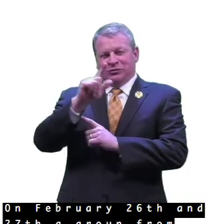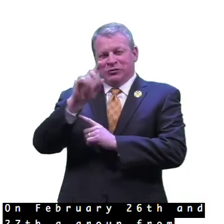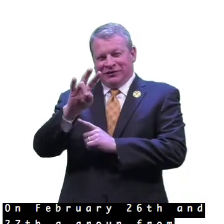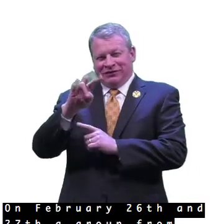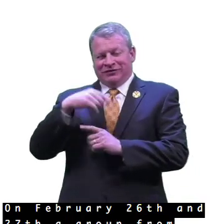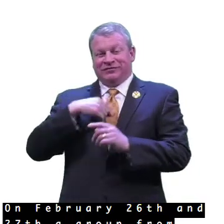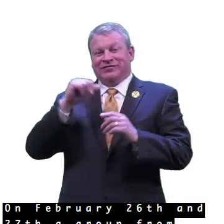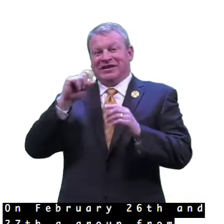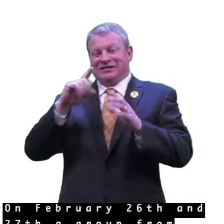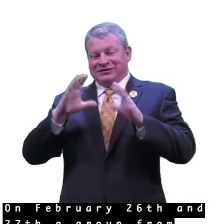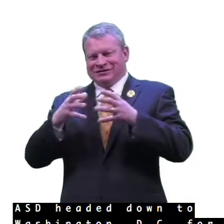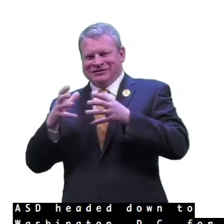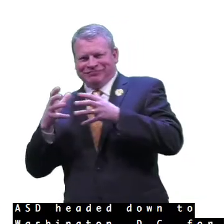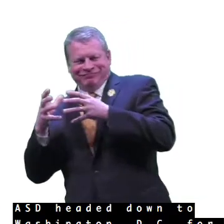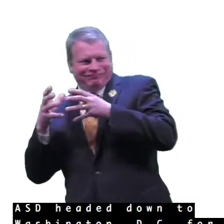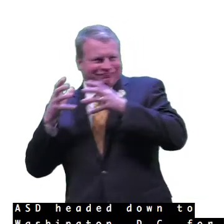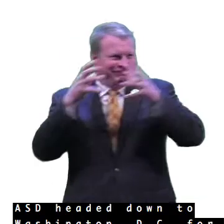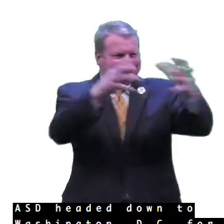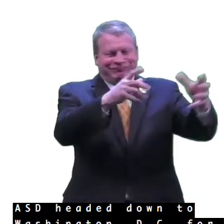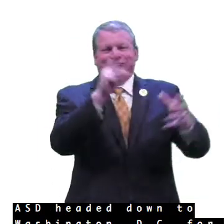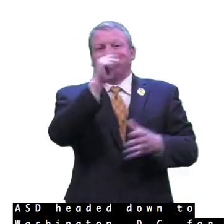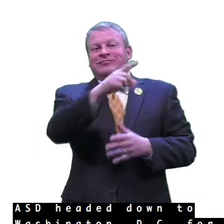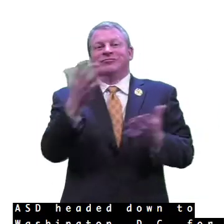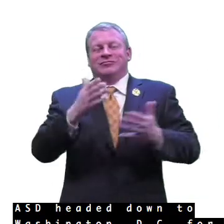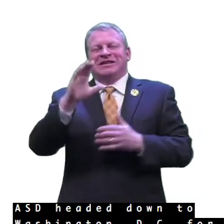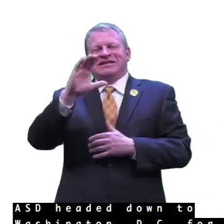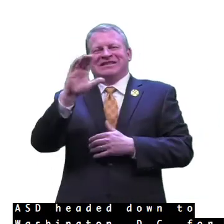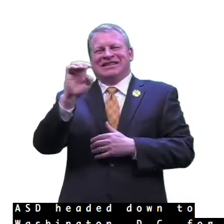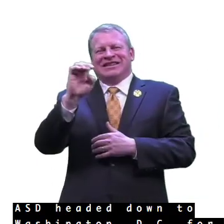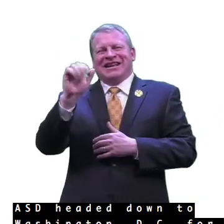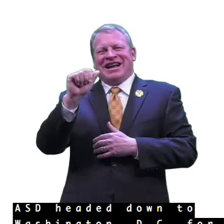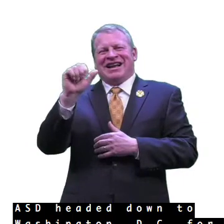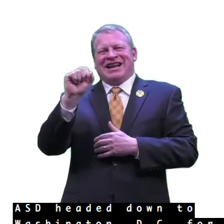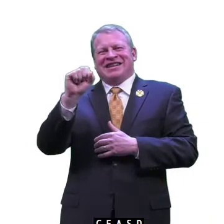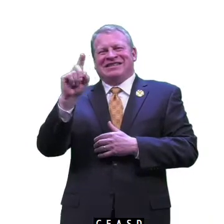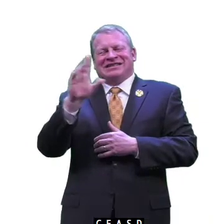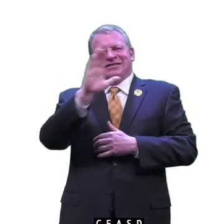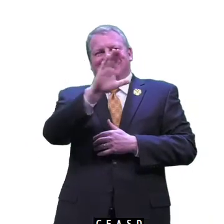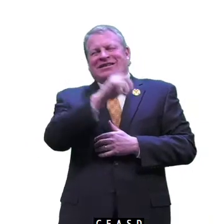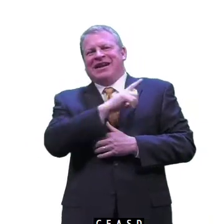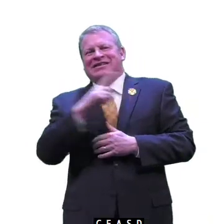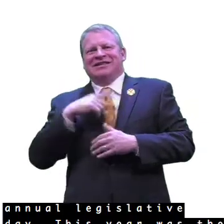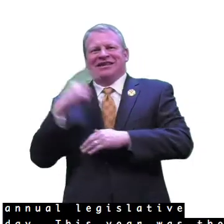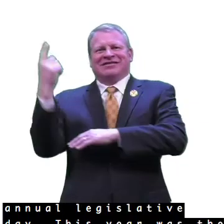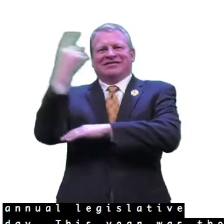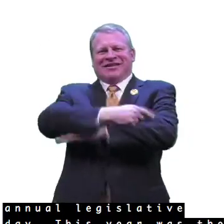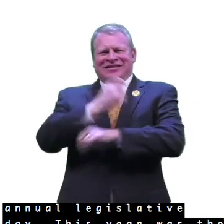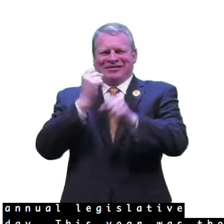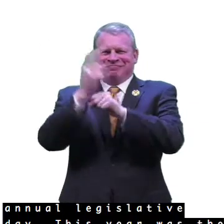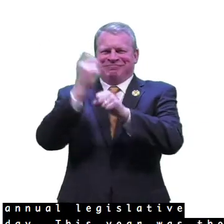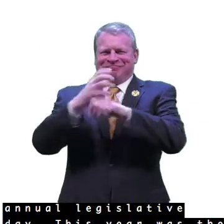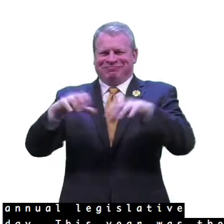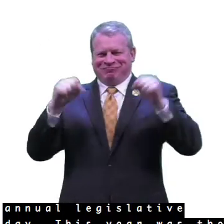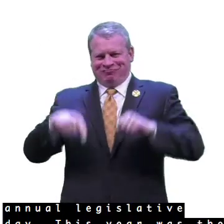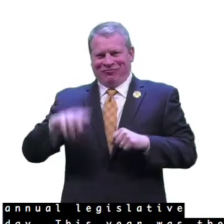27th, a group from ASD headed down to Washington, D.C. for CEASD's annual Legislative Day. This